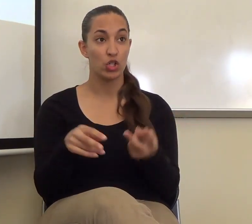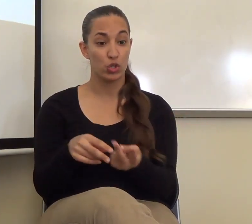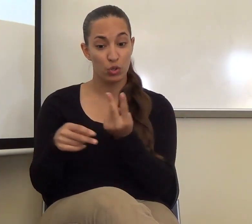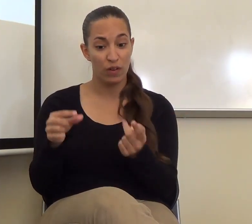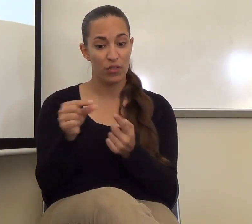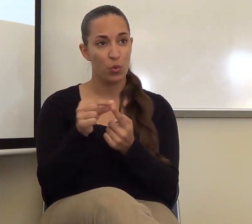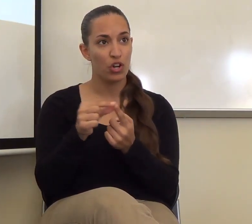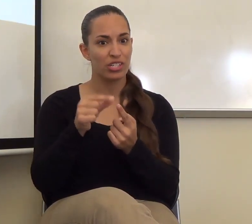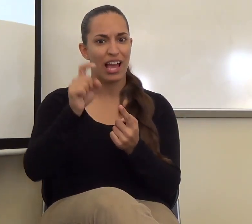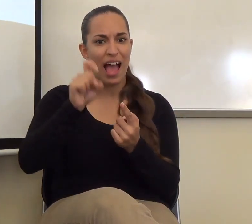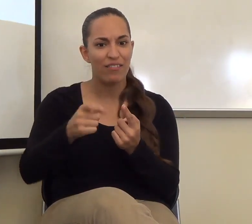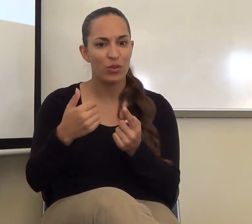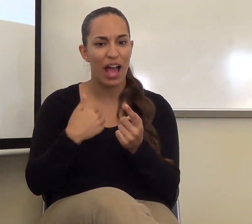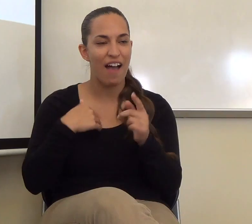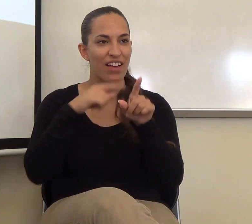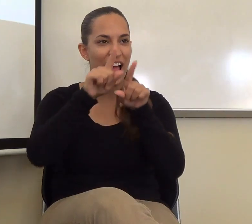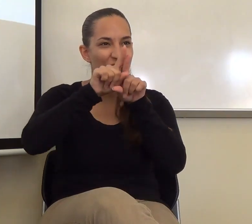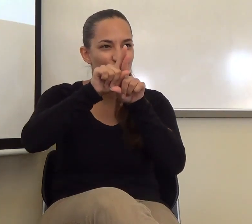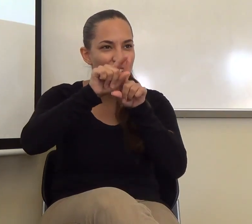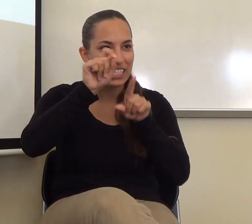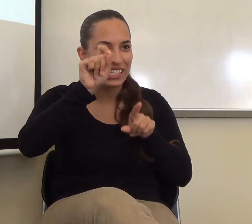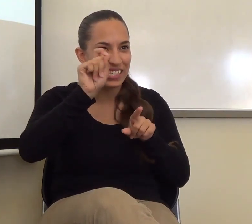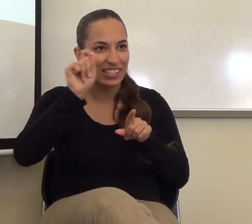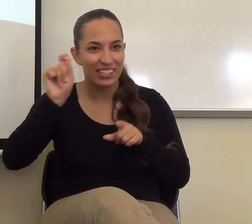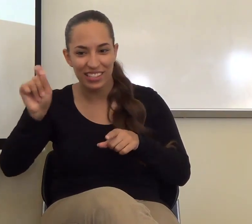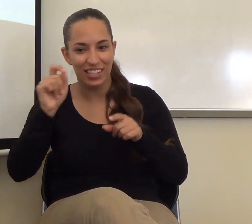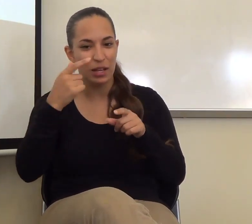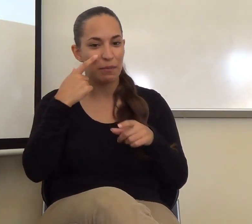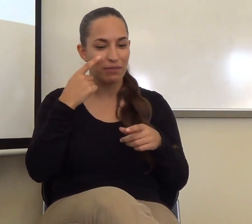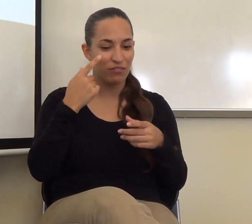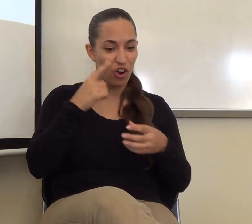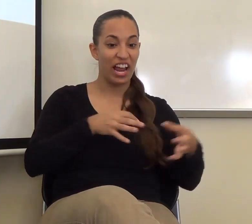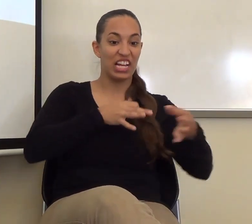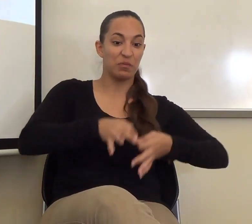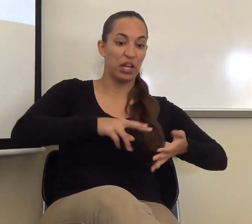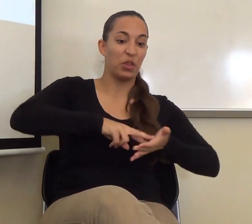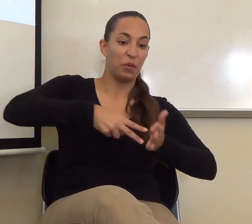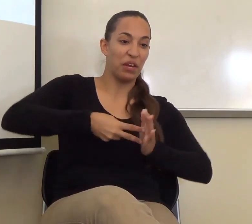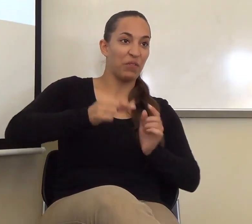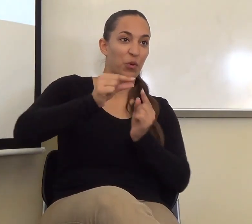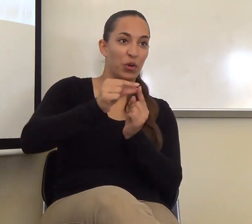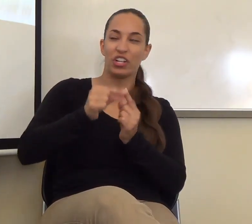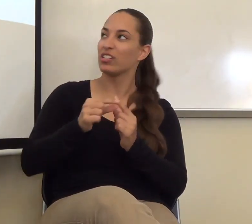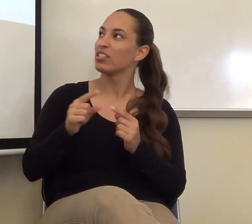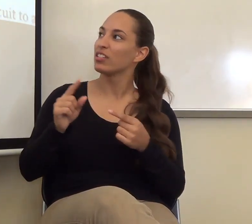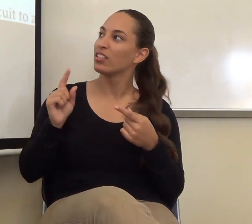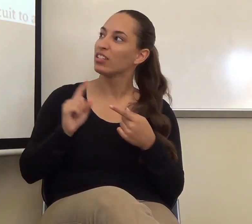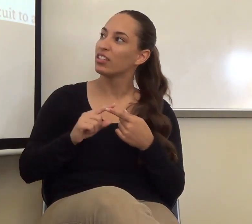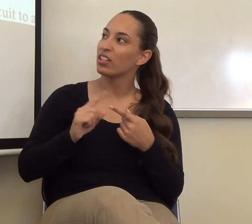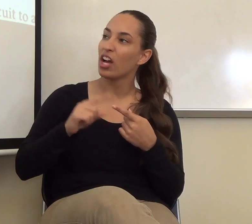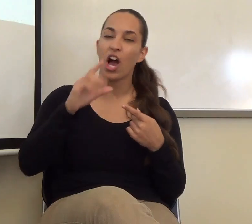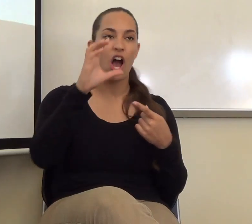have to have asterisks, right? So that's right off the bat. Converted in this sense means changing to